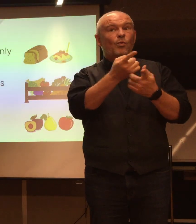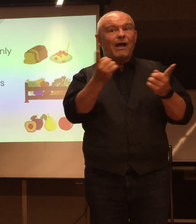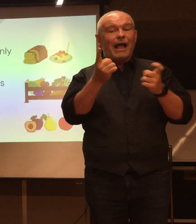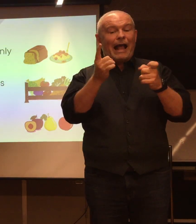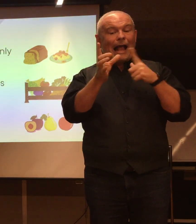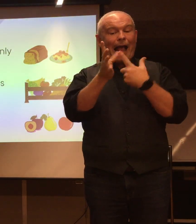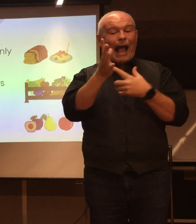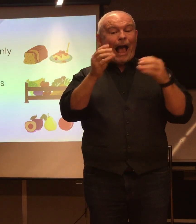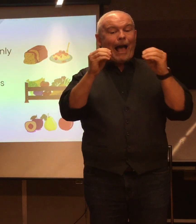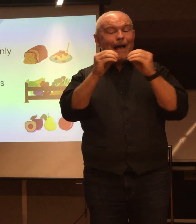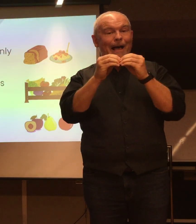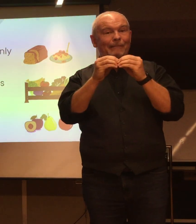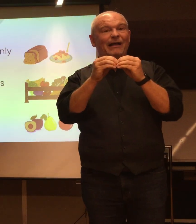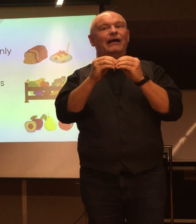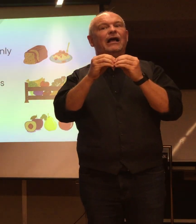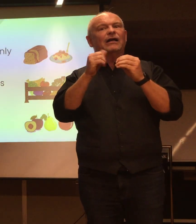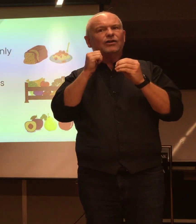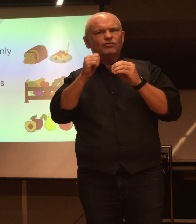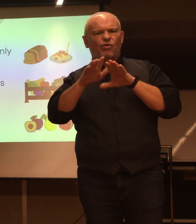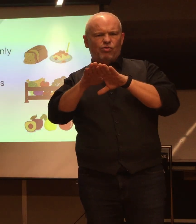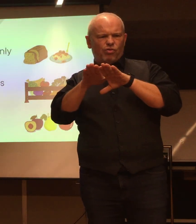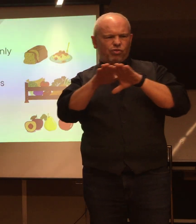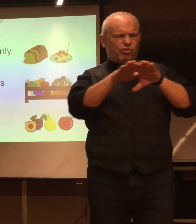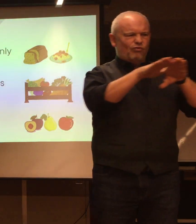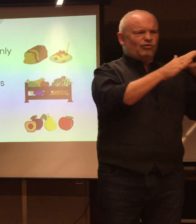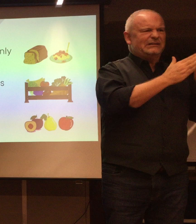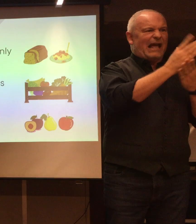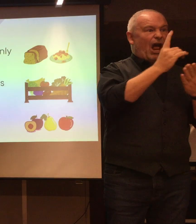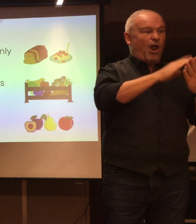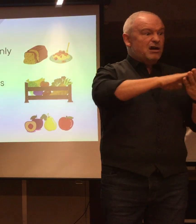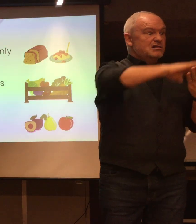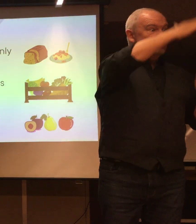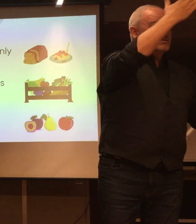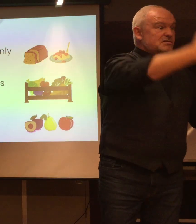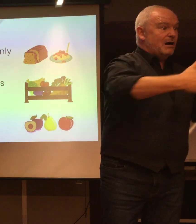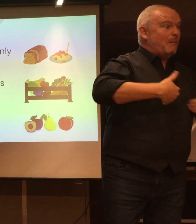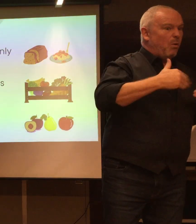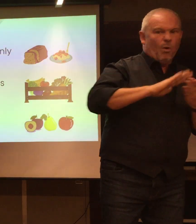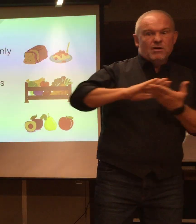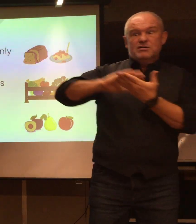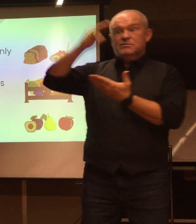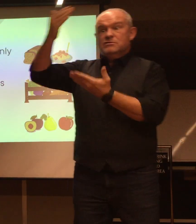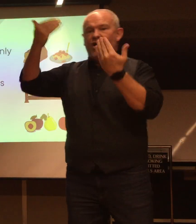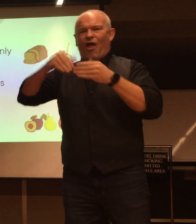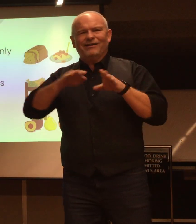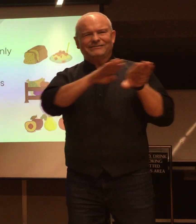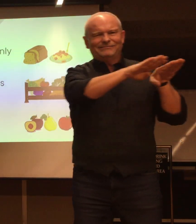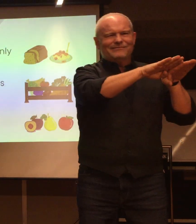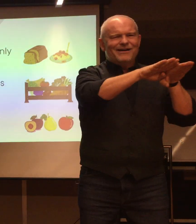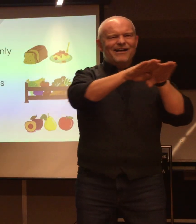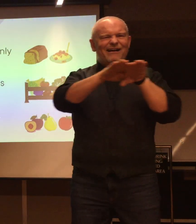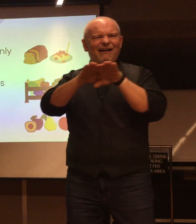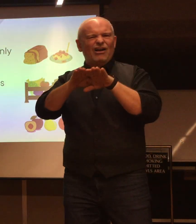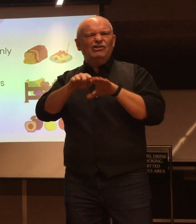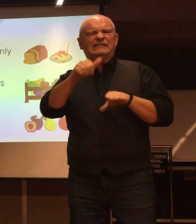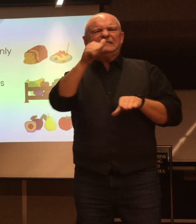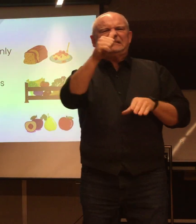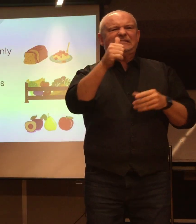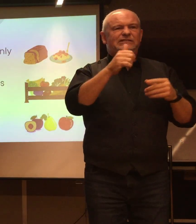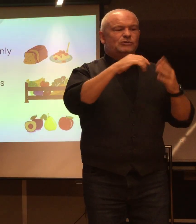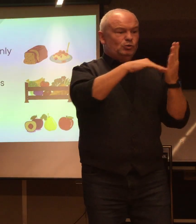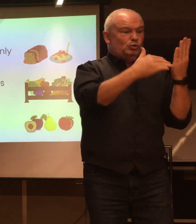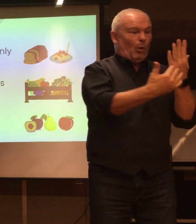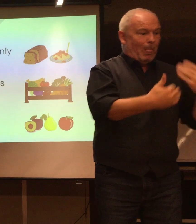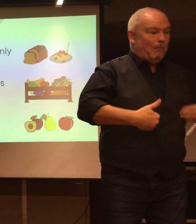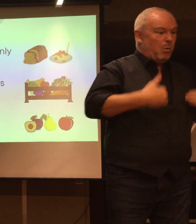the carbohydrate is spread evenly throughout the day. So you're not having 6 or 7 pieces of